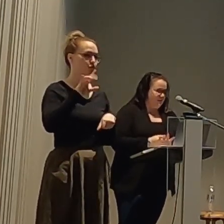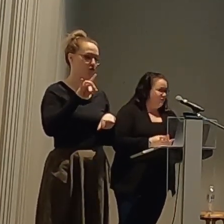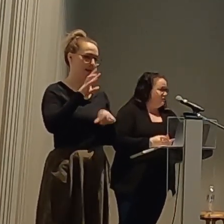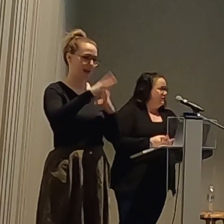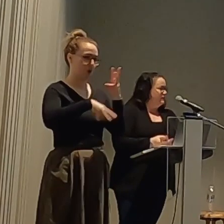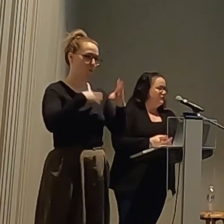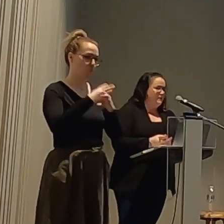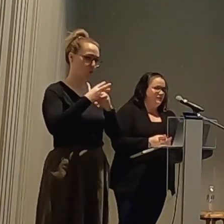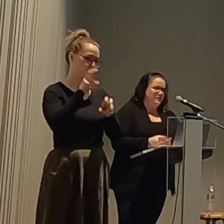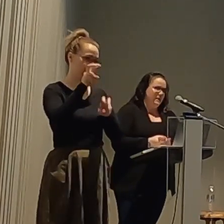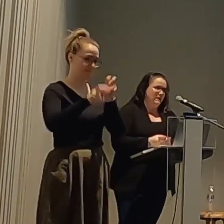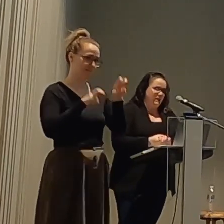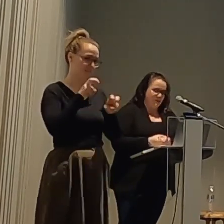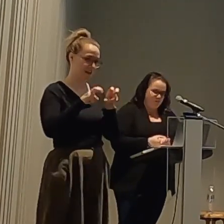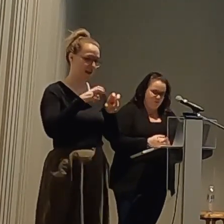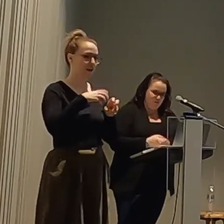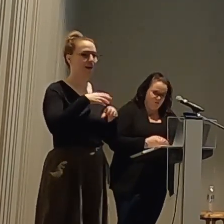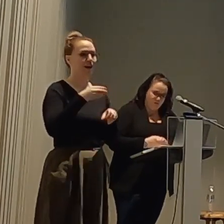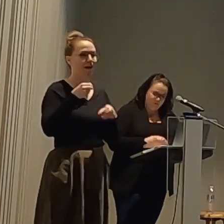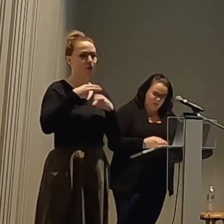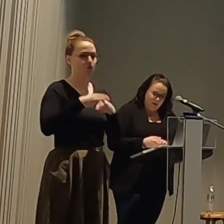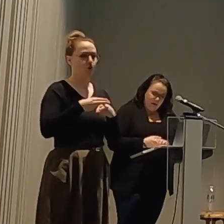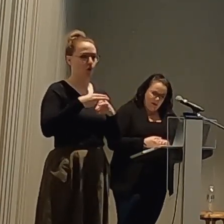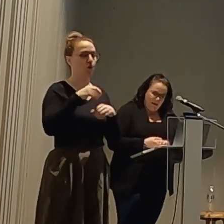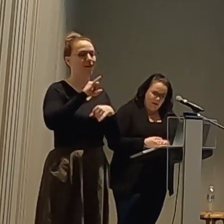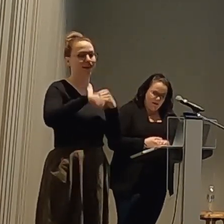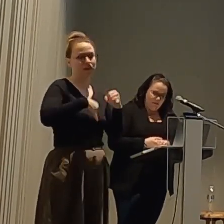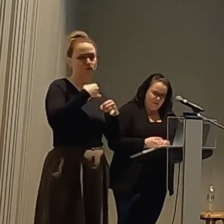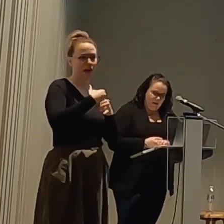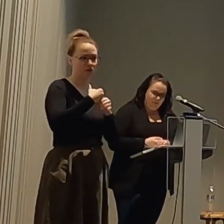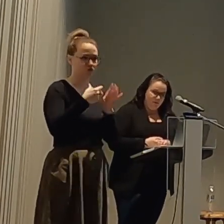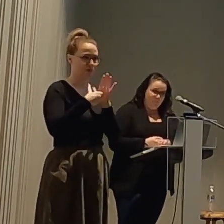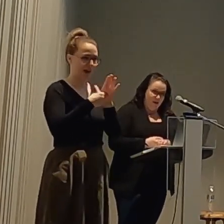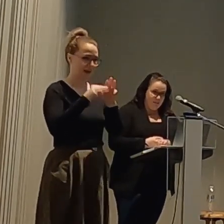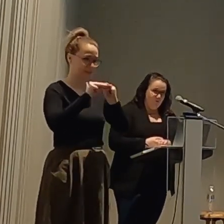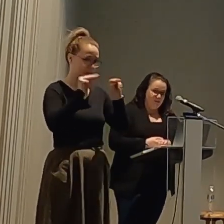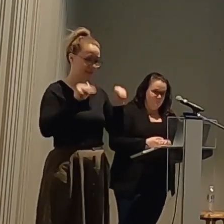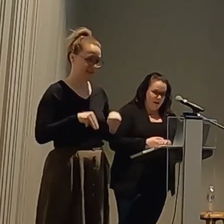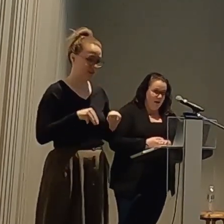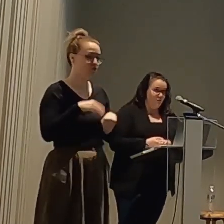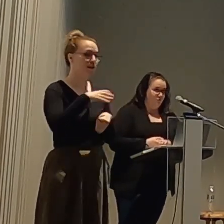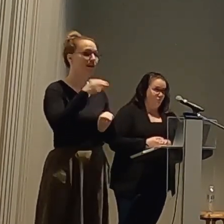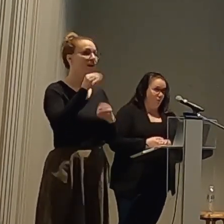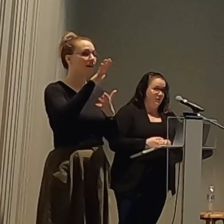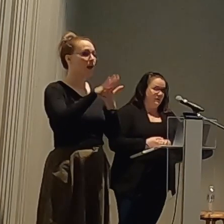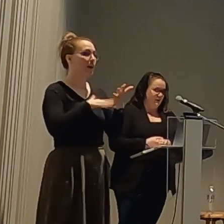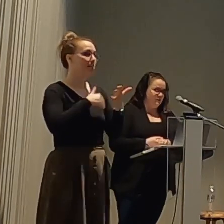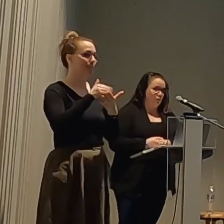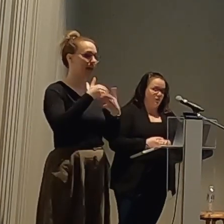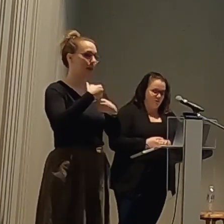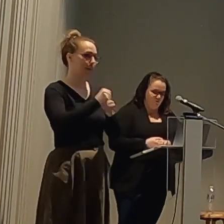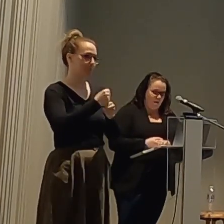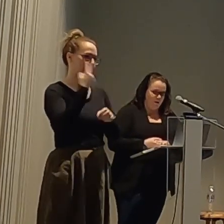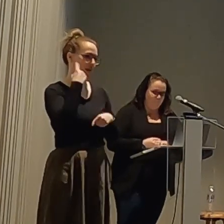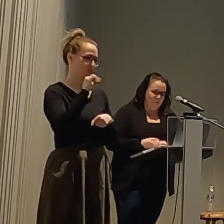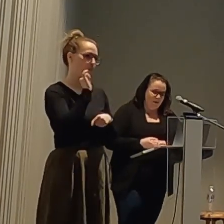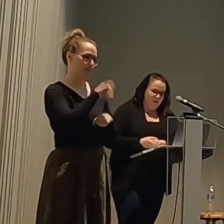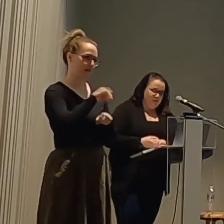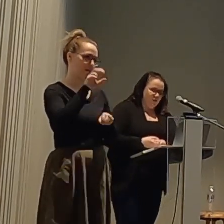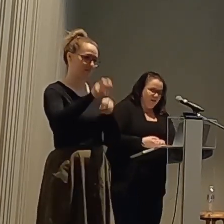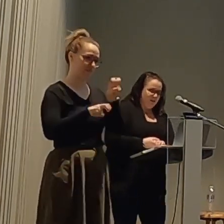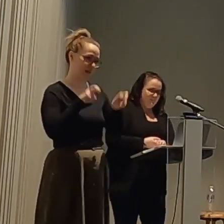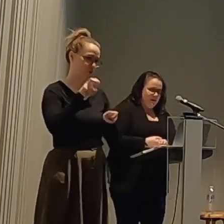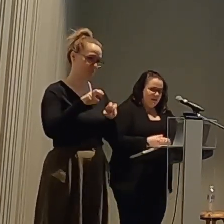the Internationale Exposition, and the painting was made for this World's